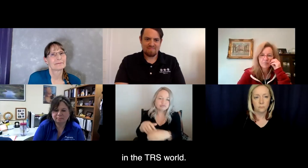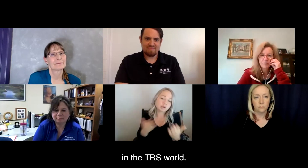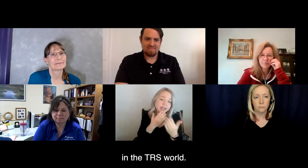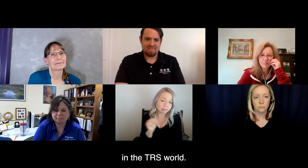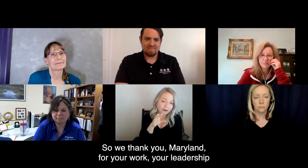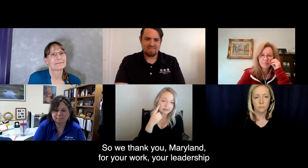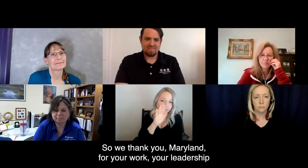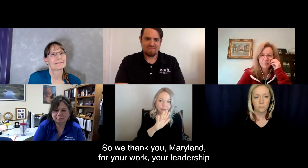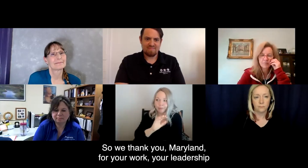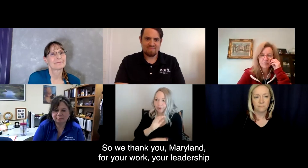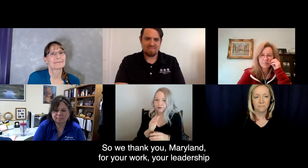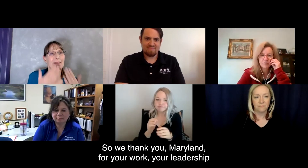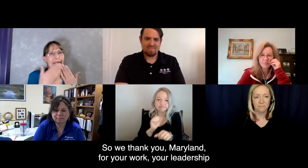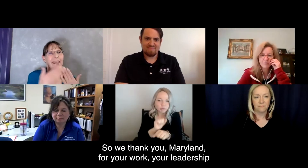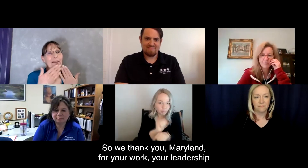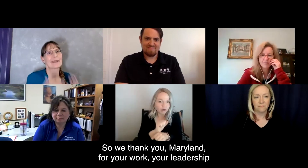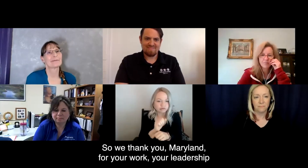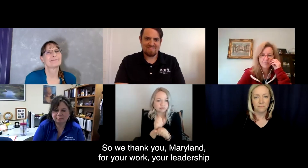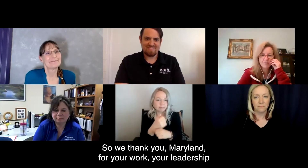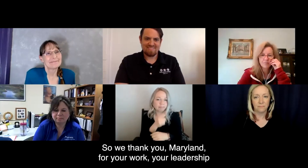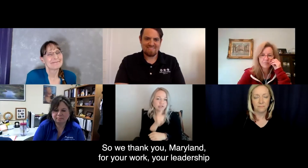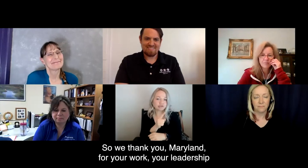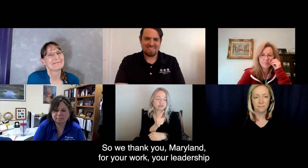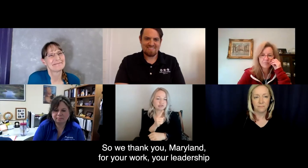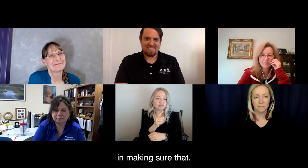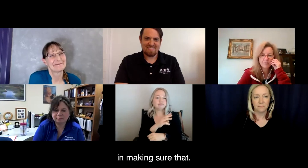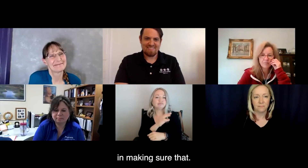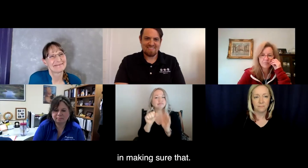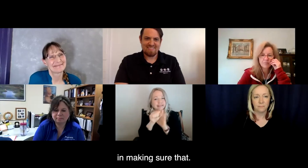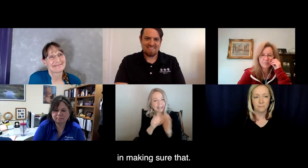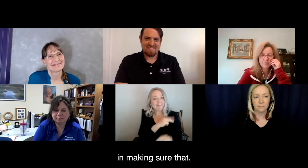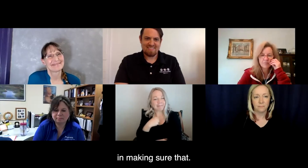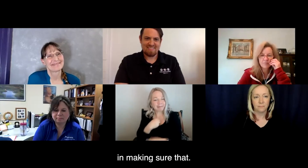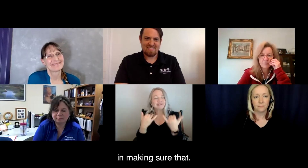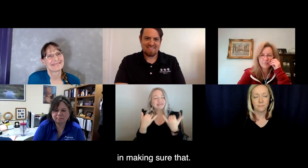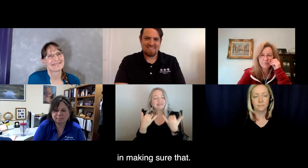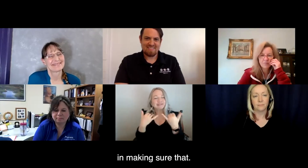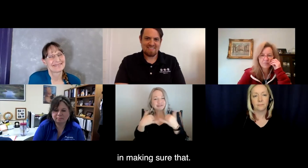world. So we thank you, Maryland, for your work, your leadership, and making sure that